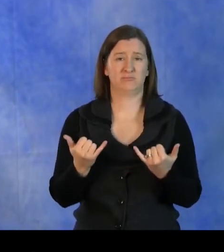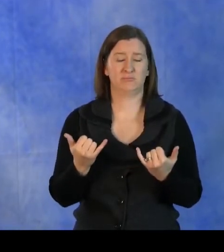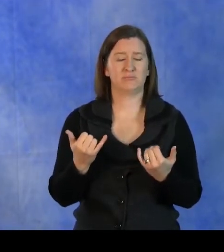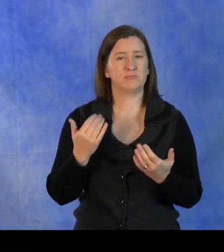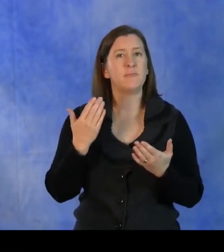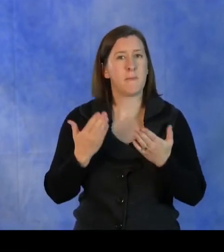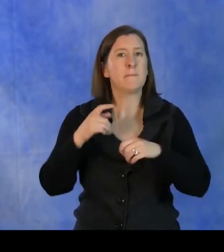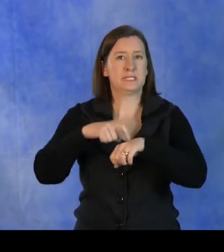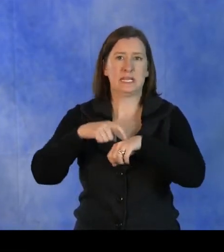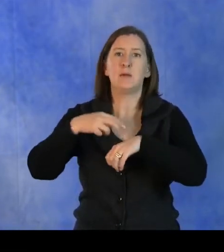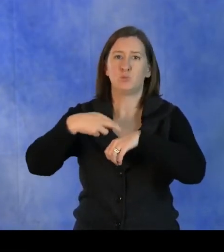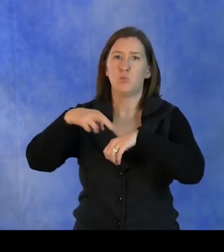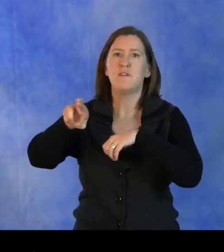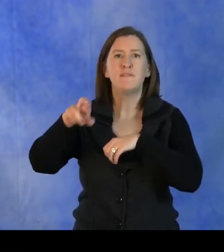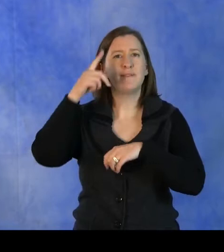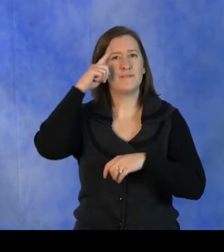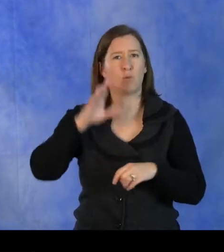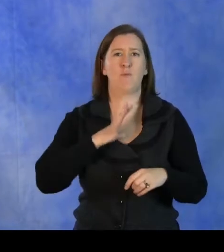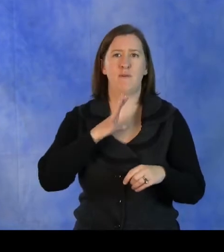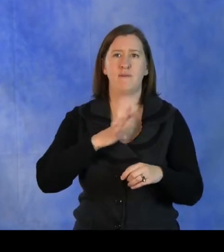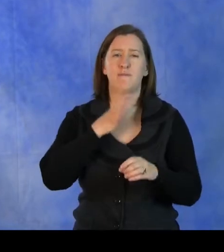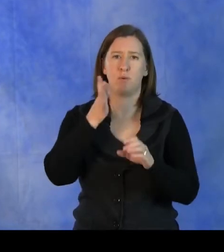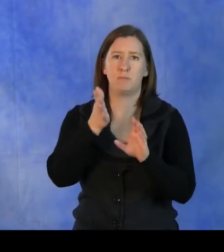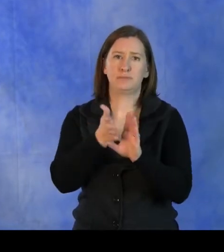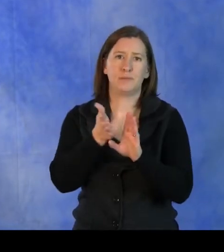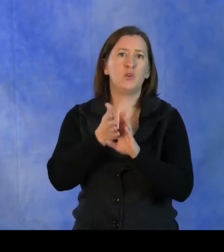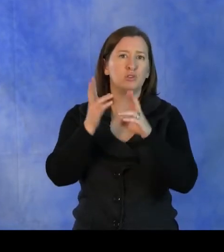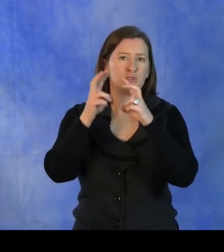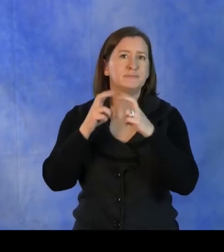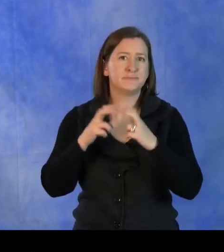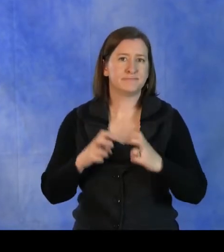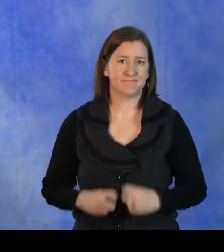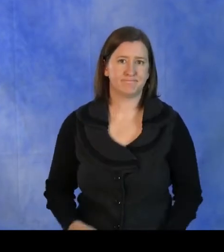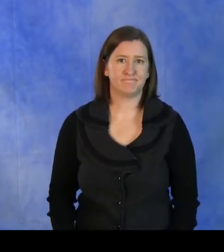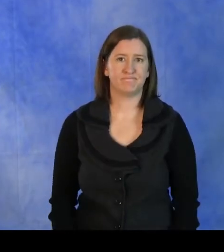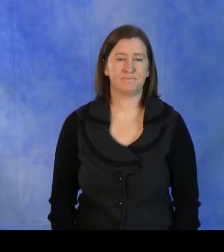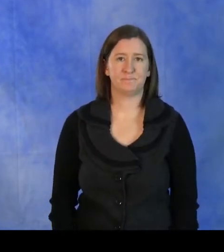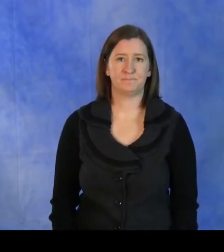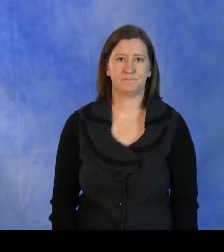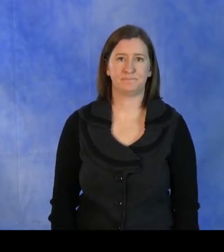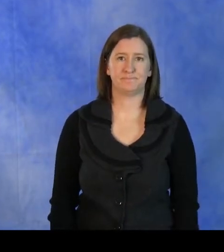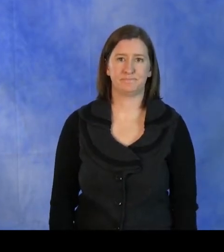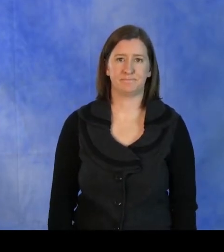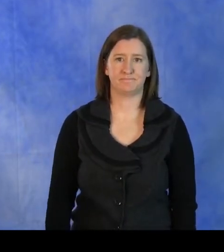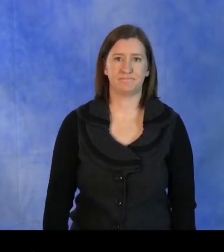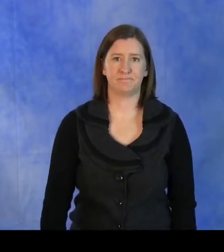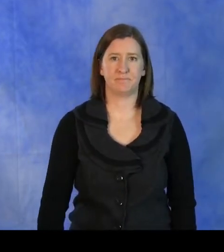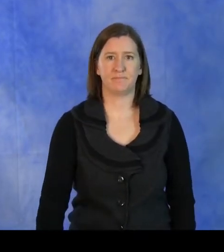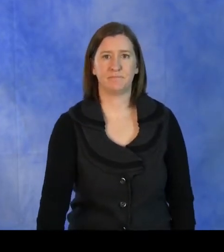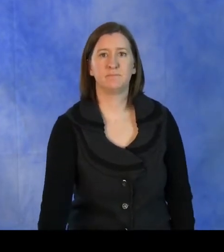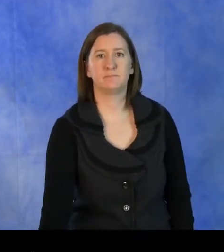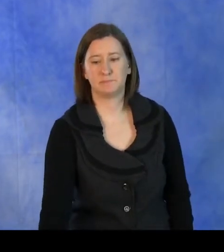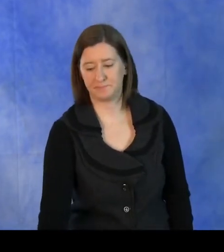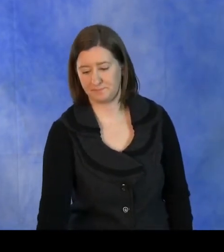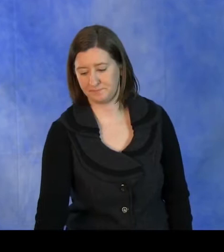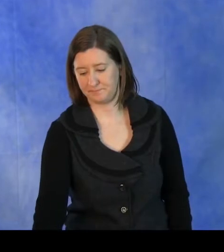able to function in the classroom, then it might be time to refer that student for an official